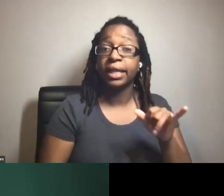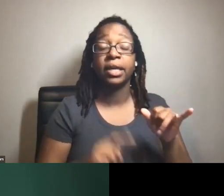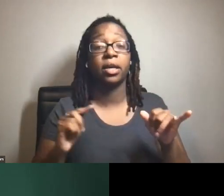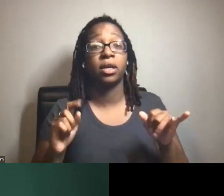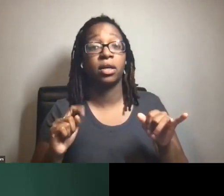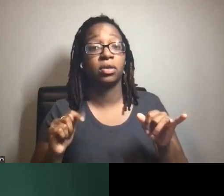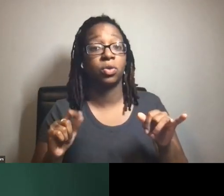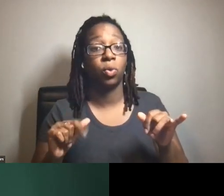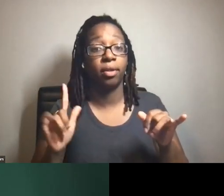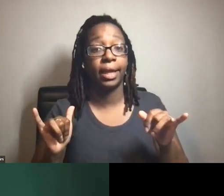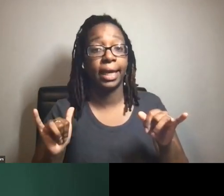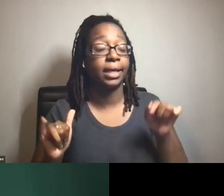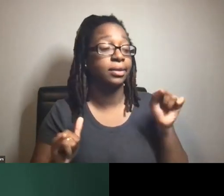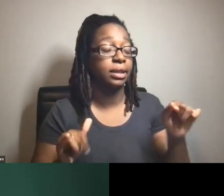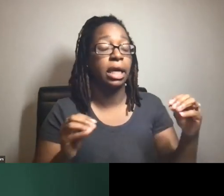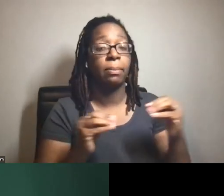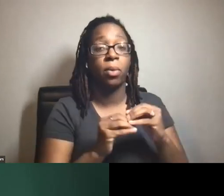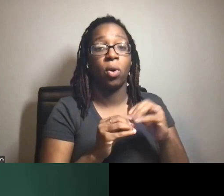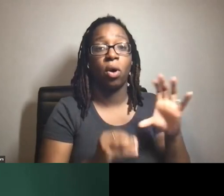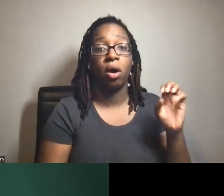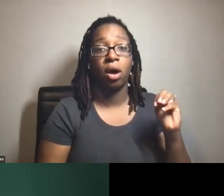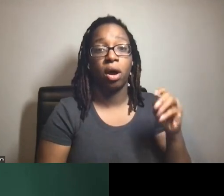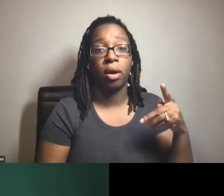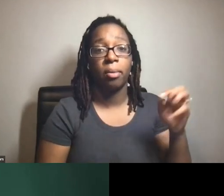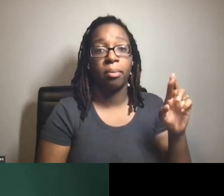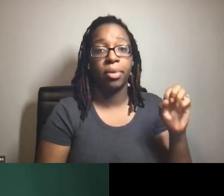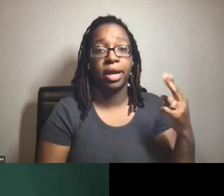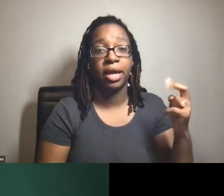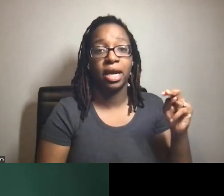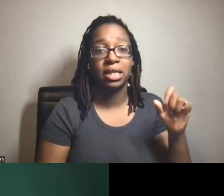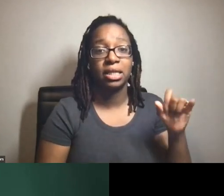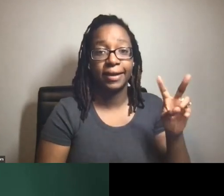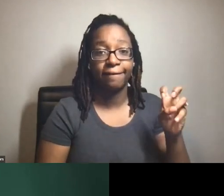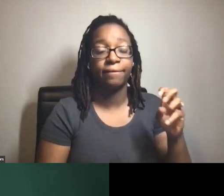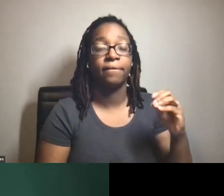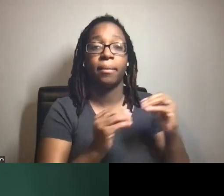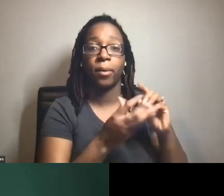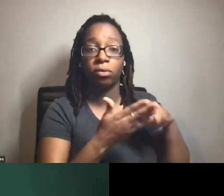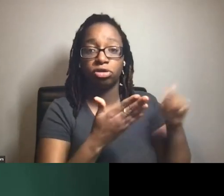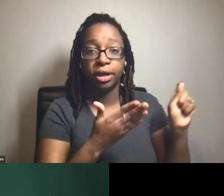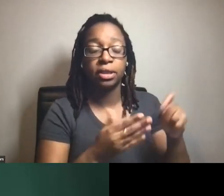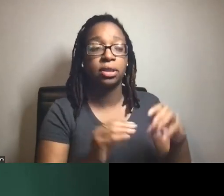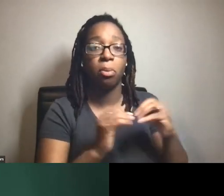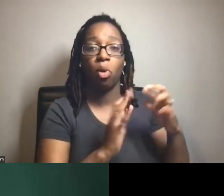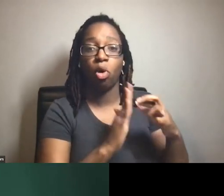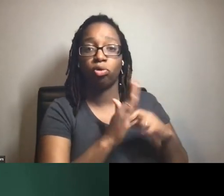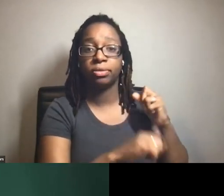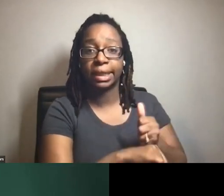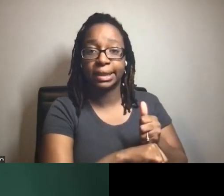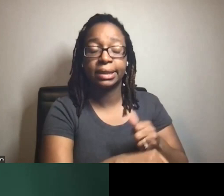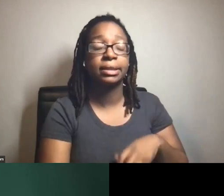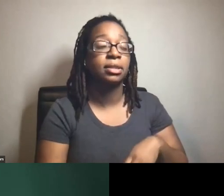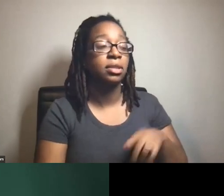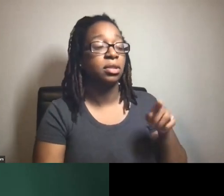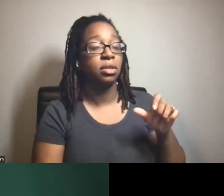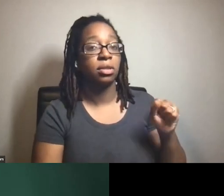has, it's more comprehensive. It has more checks and more rule sets. And it focuses, where Sally